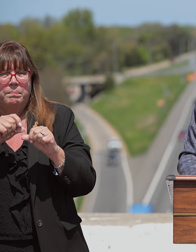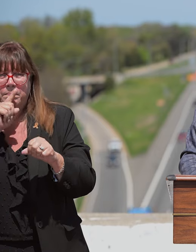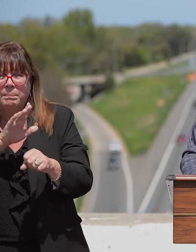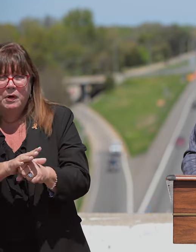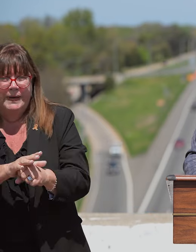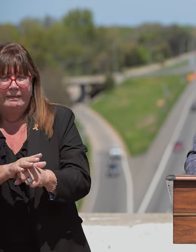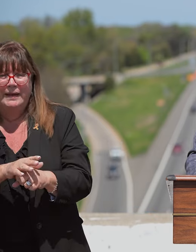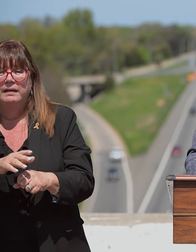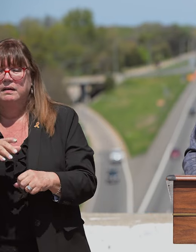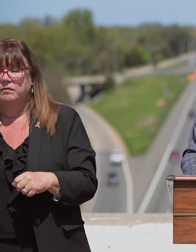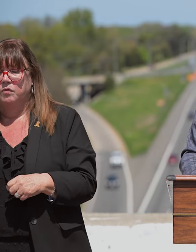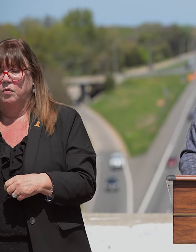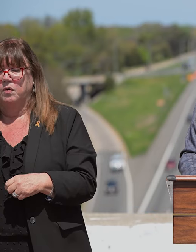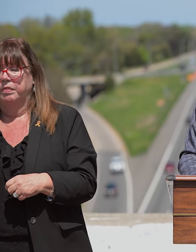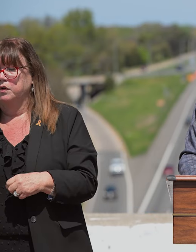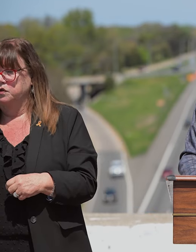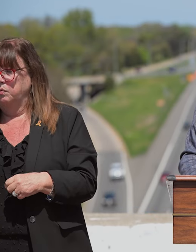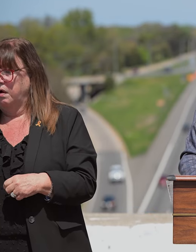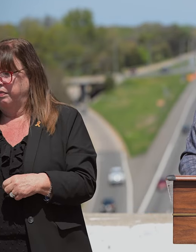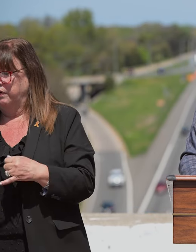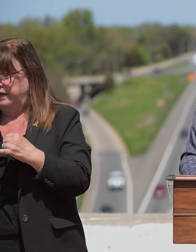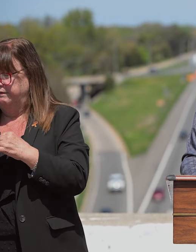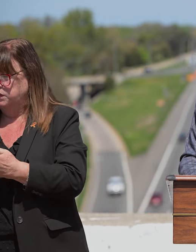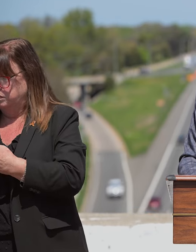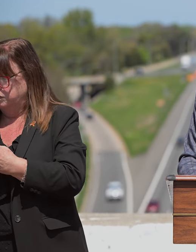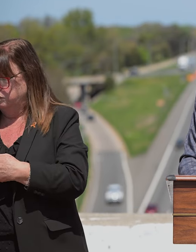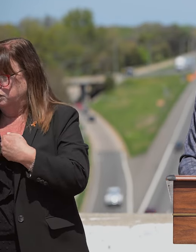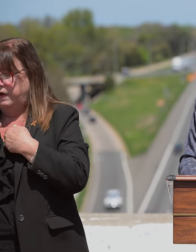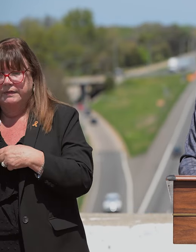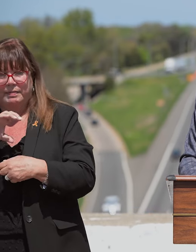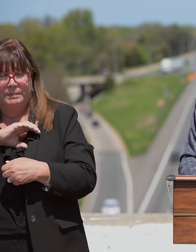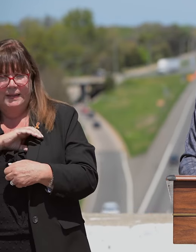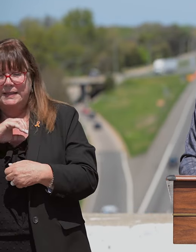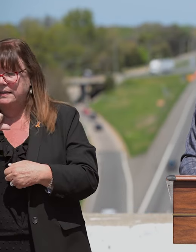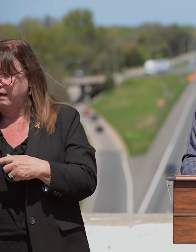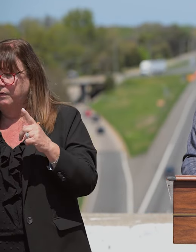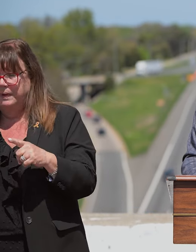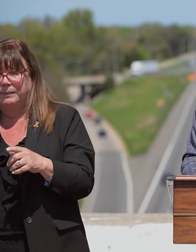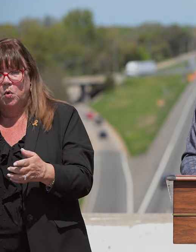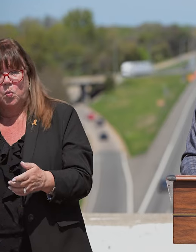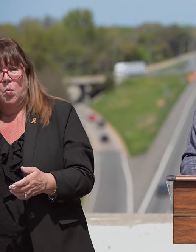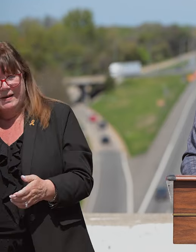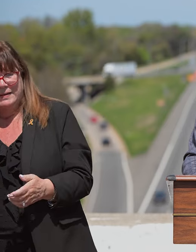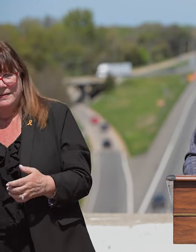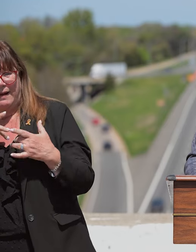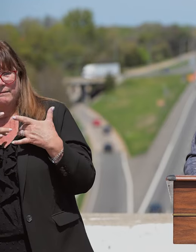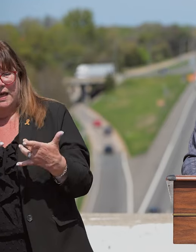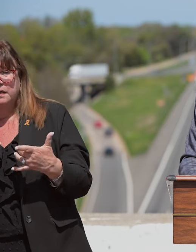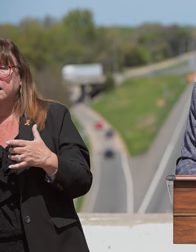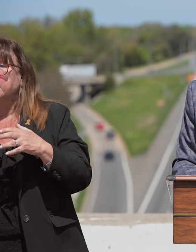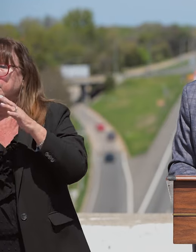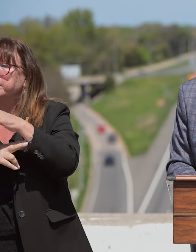other individuals who survived the Key Bridge collapse and the police who witnessed that event firsthand. The Key Bridge